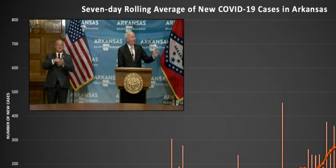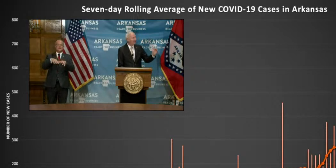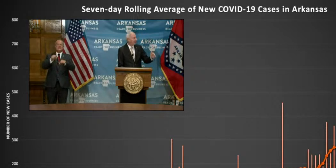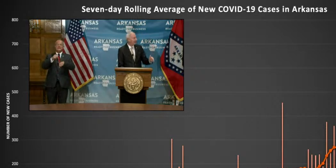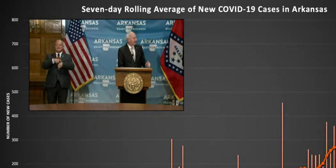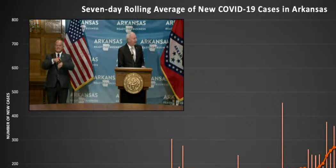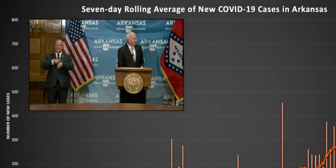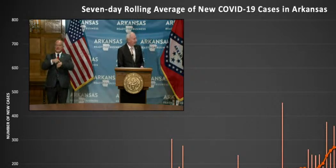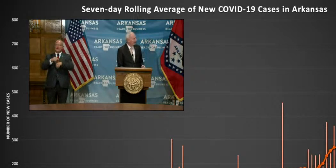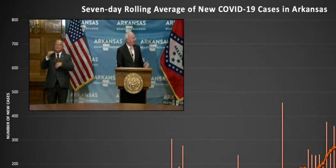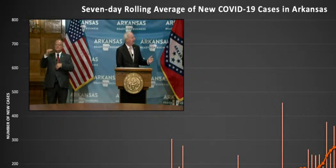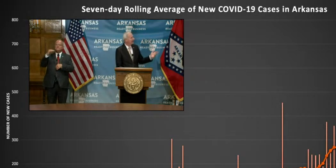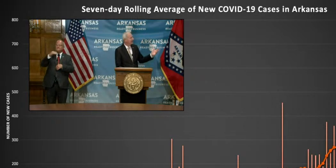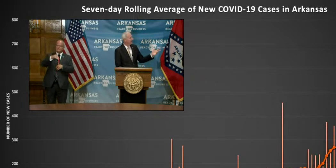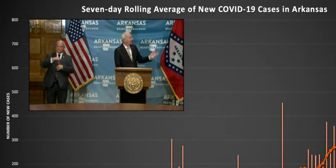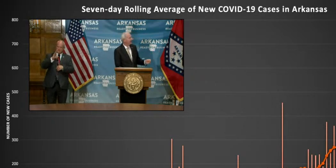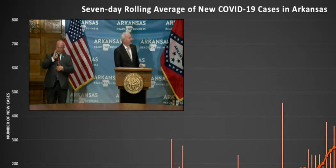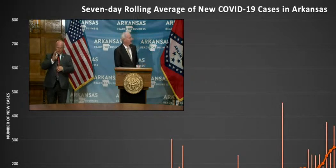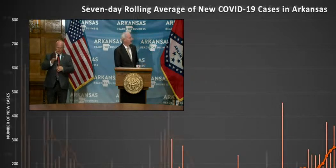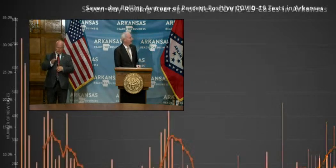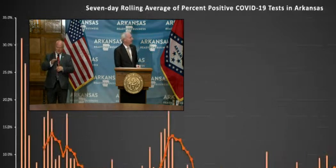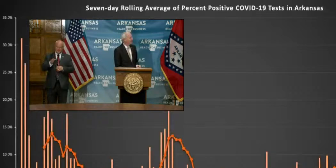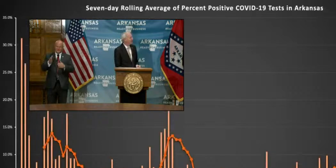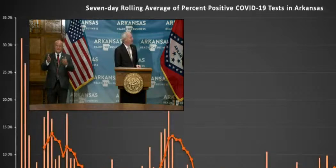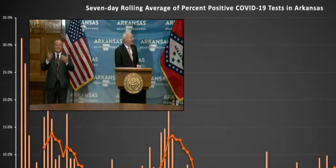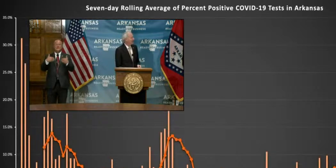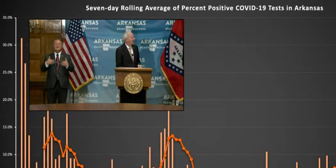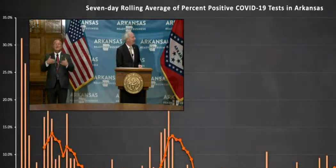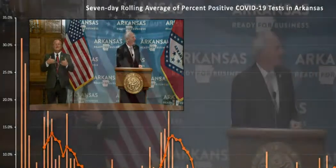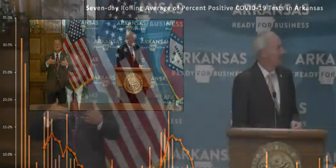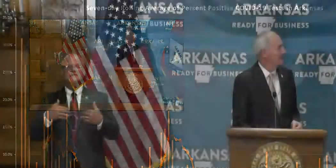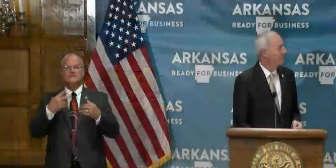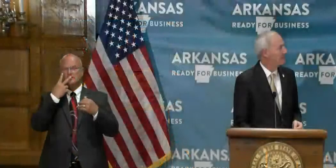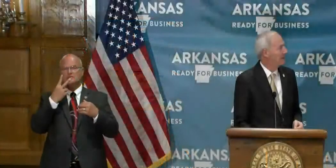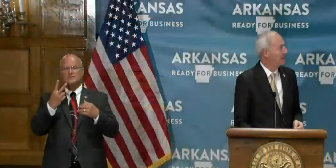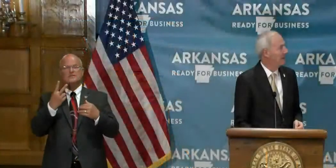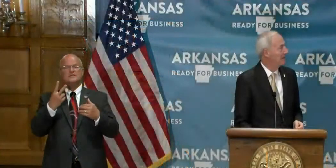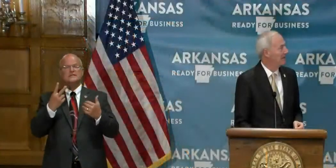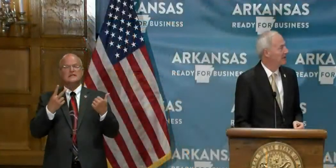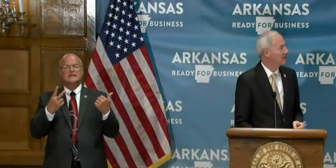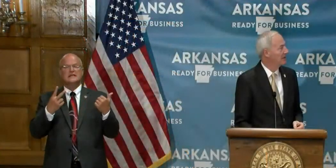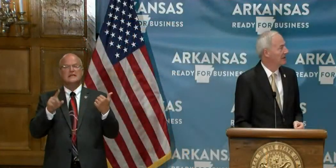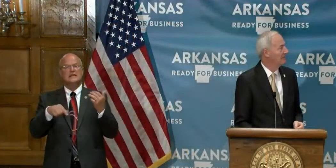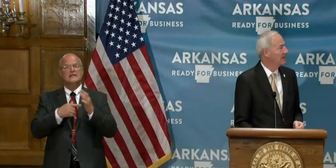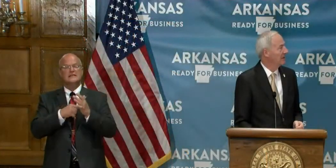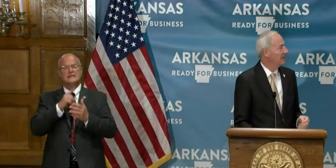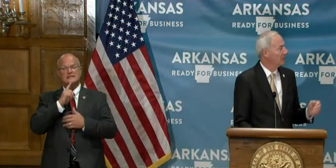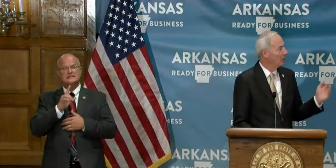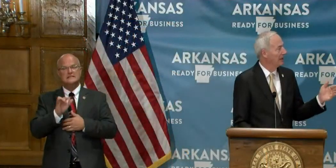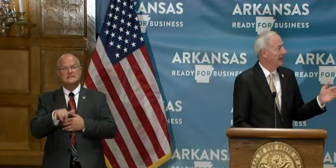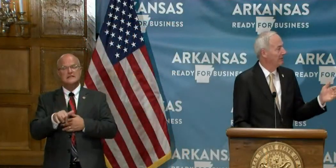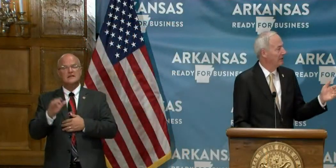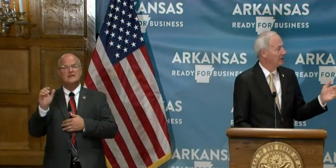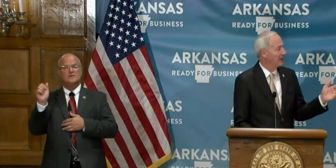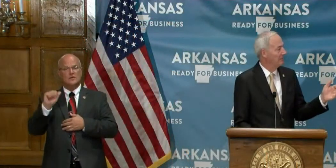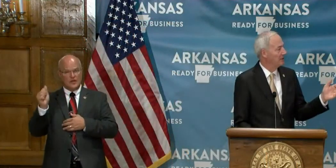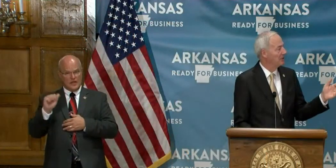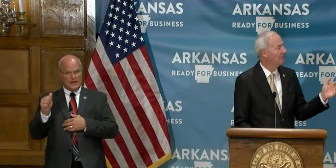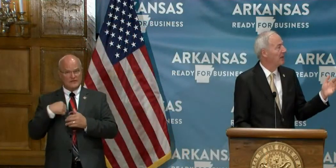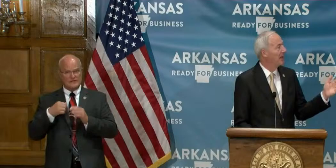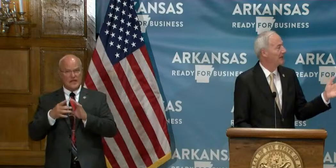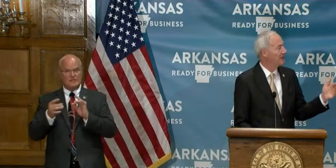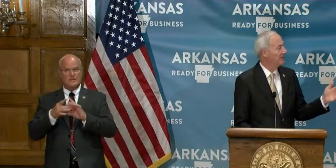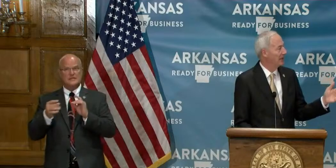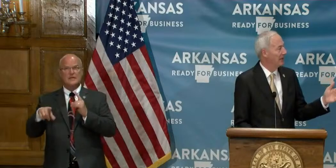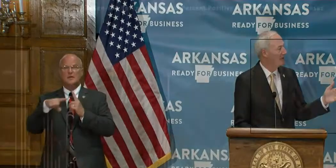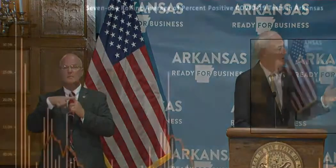us a while to get that back down. You go to the next slide, you'll see this is the rolling average, as I